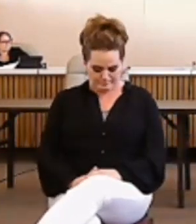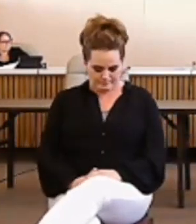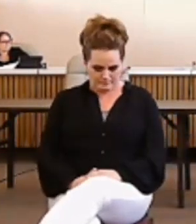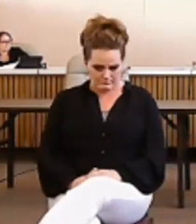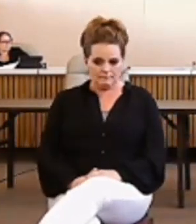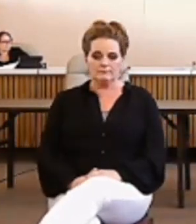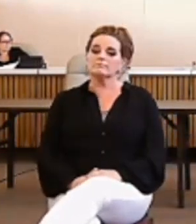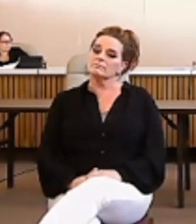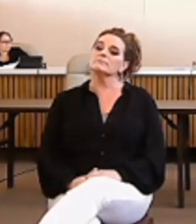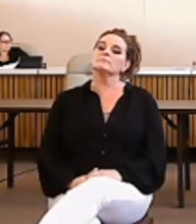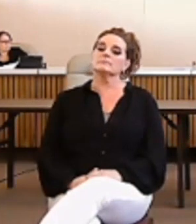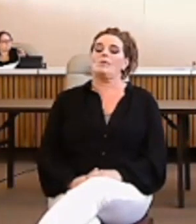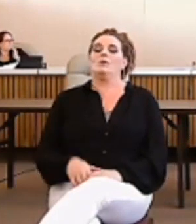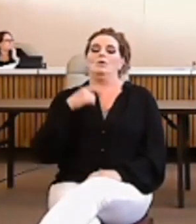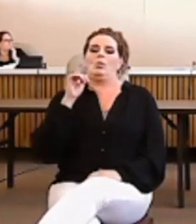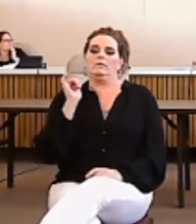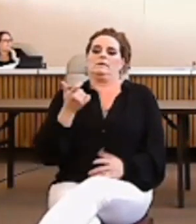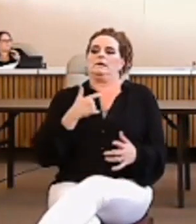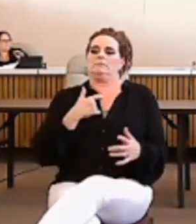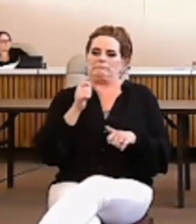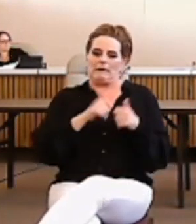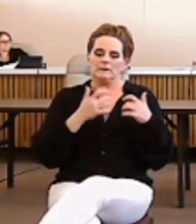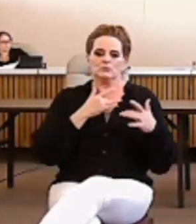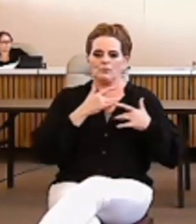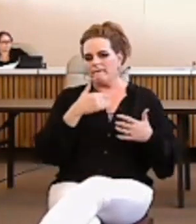So this looks like it addresses all the concerns